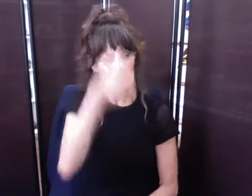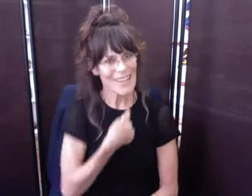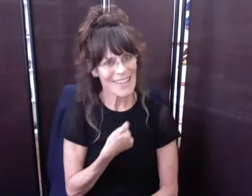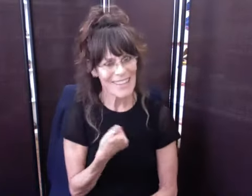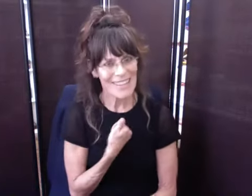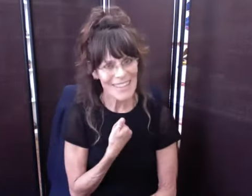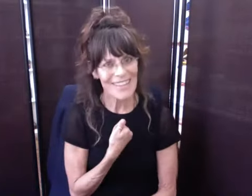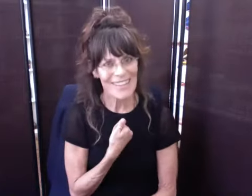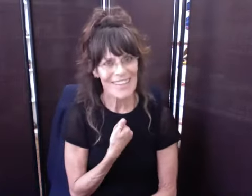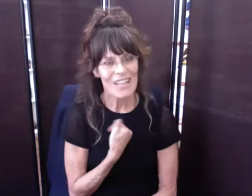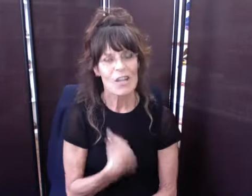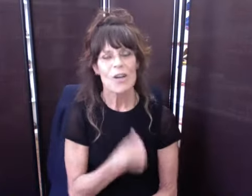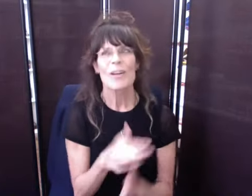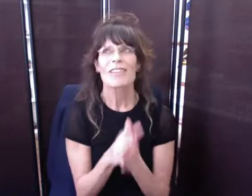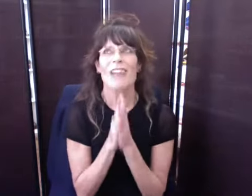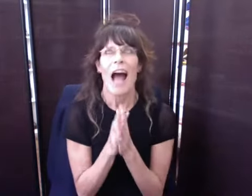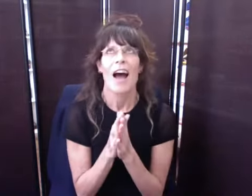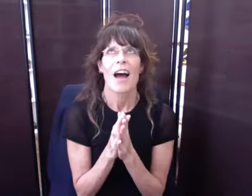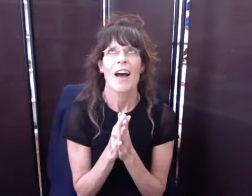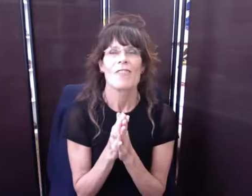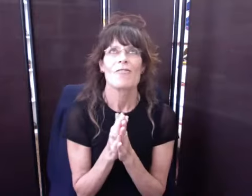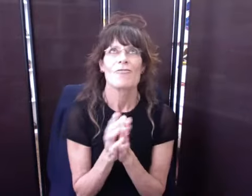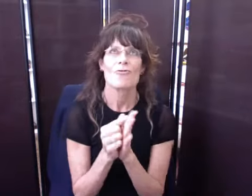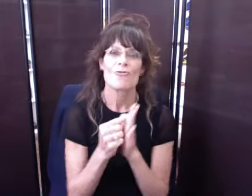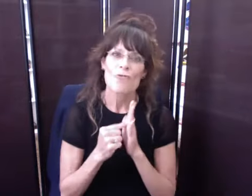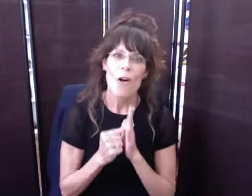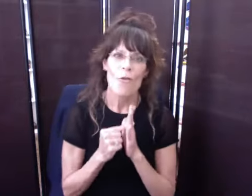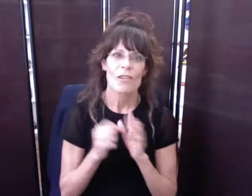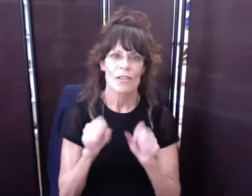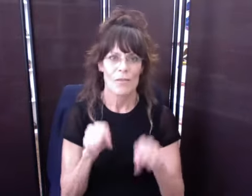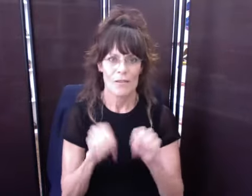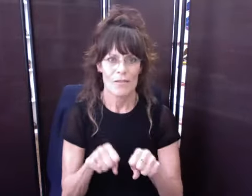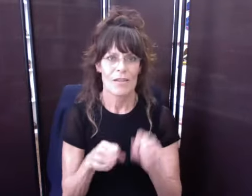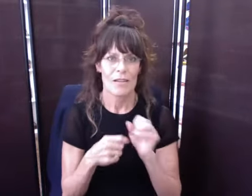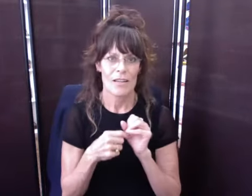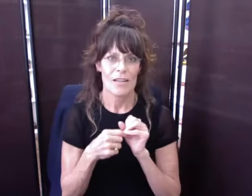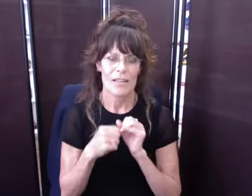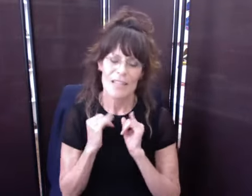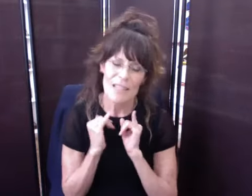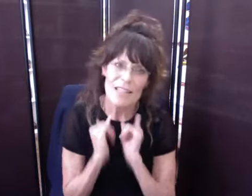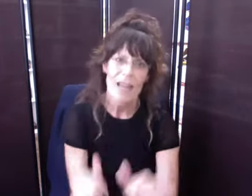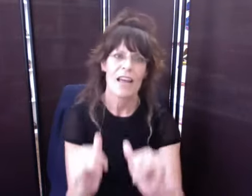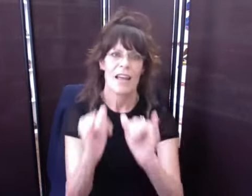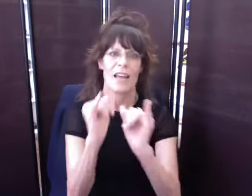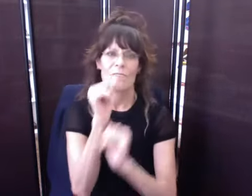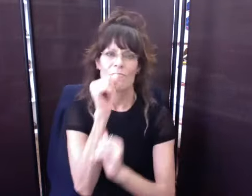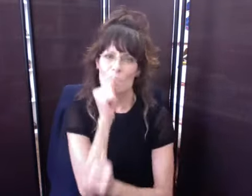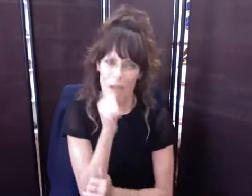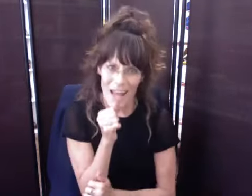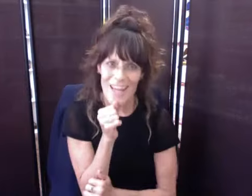ask that God would show us give us the ability to show the same pity, patience, and tolerance that we would cheerfully grant a sick friend.